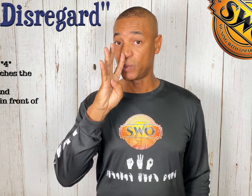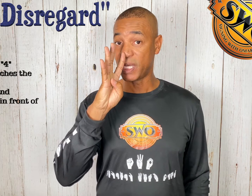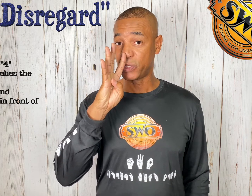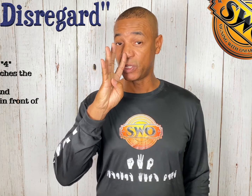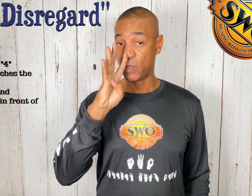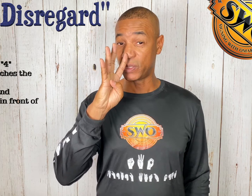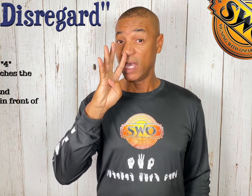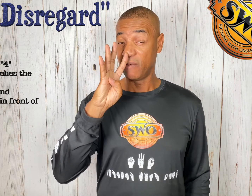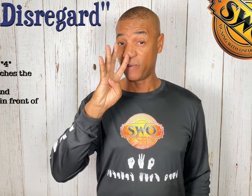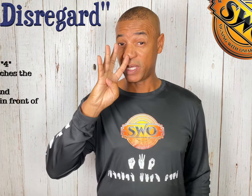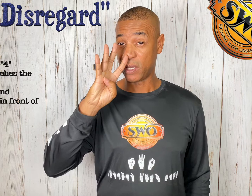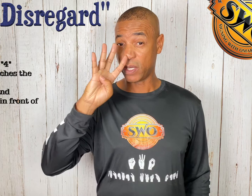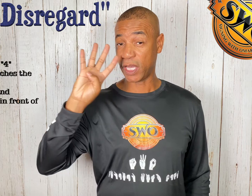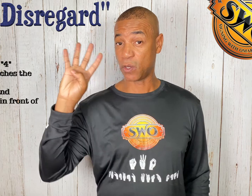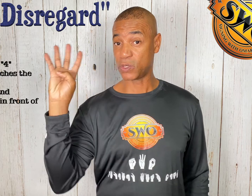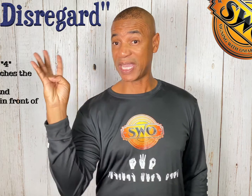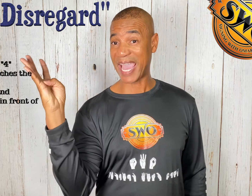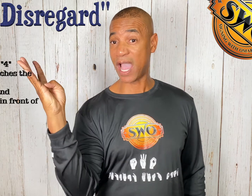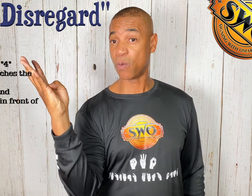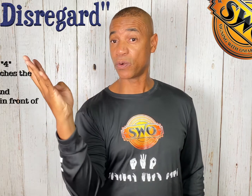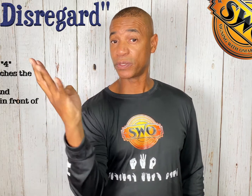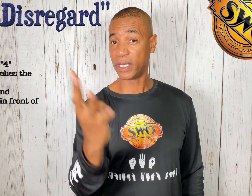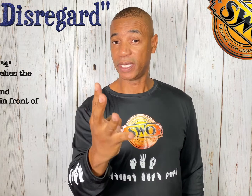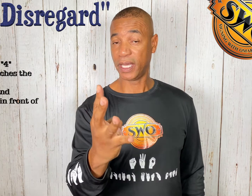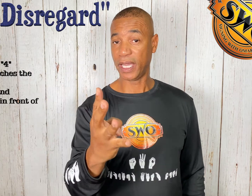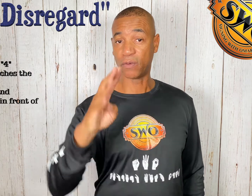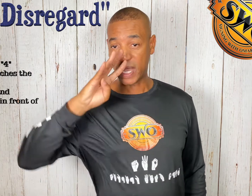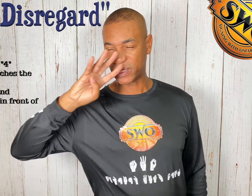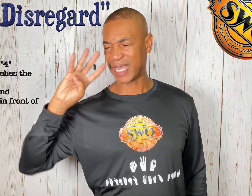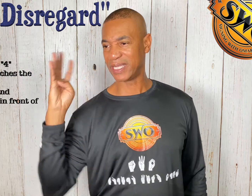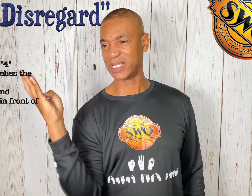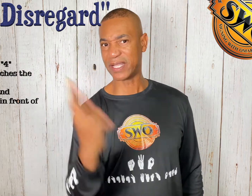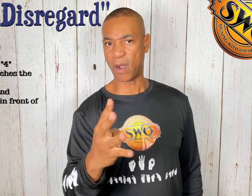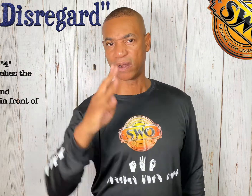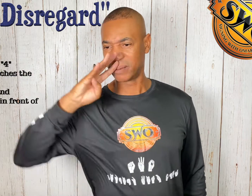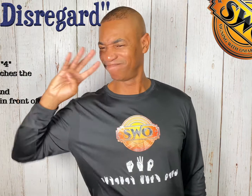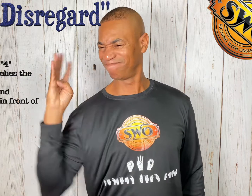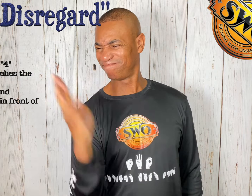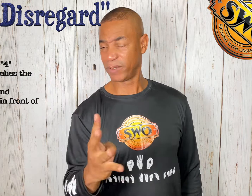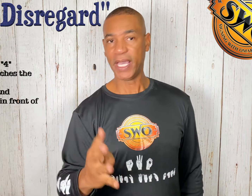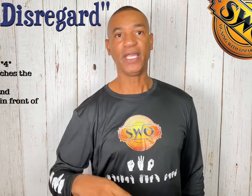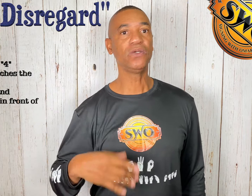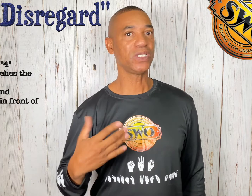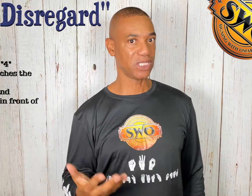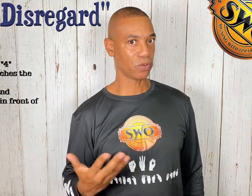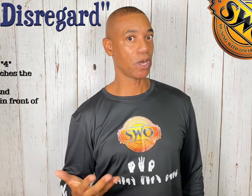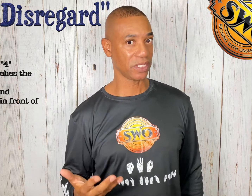touch the nose, and from here it goes outward and around. It's like a slight arc. And usually disregard is